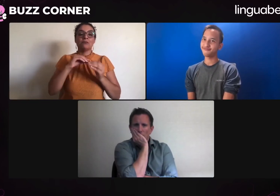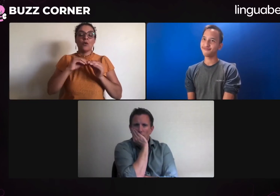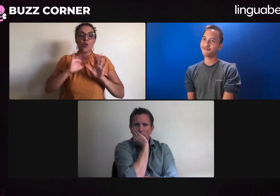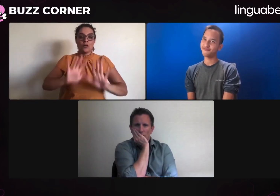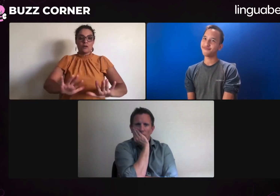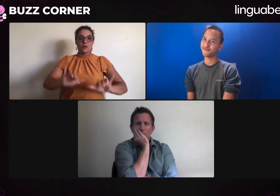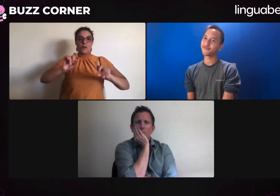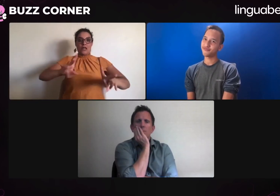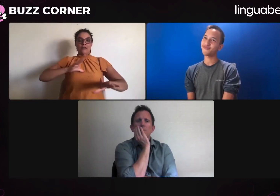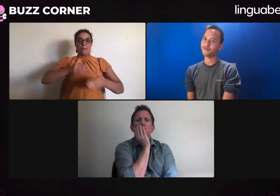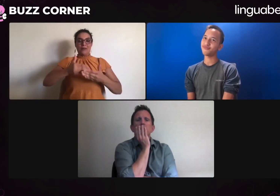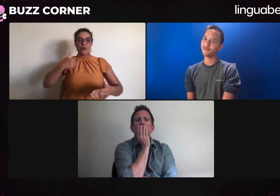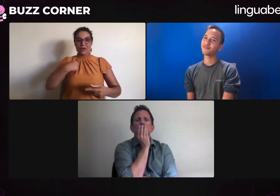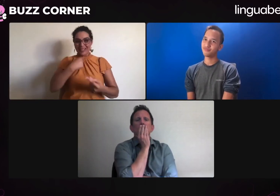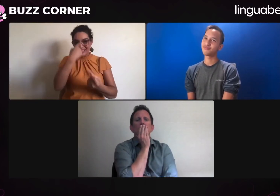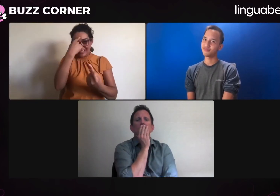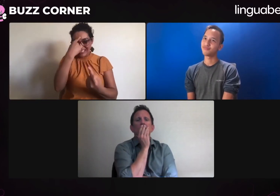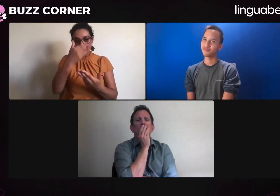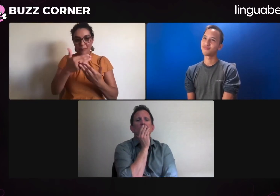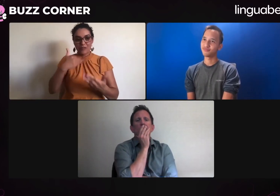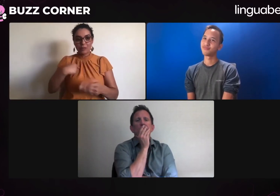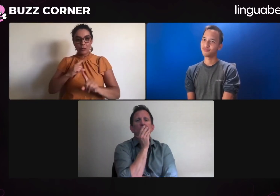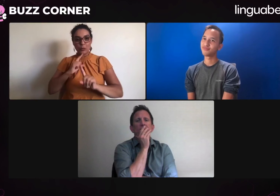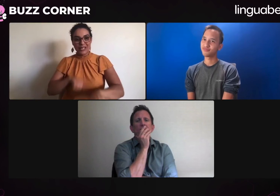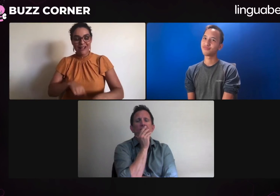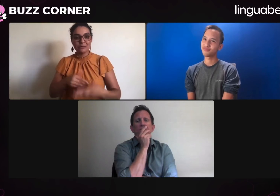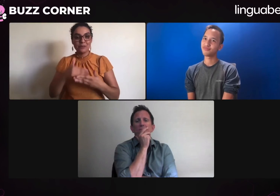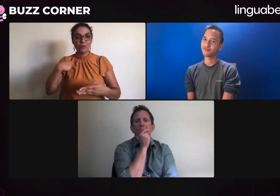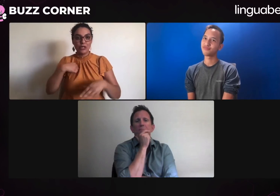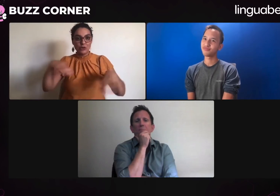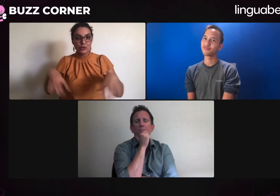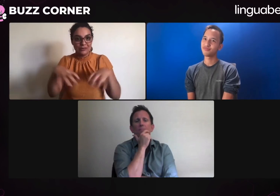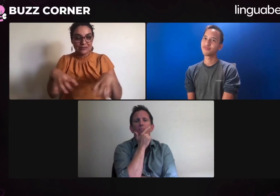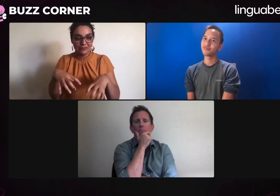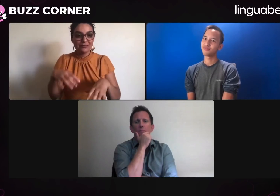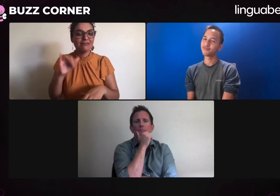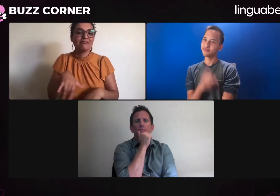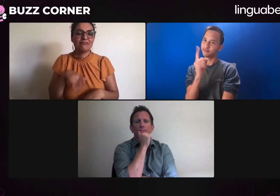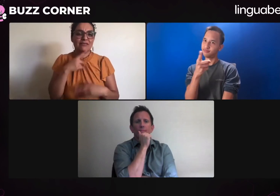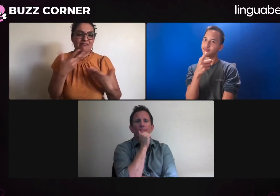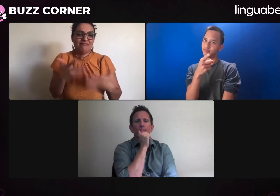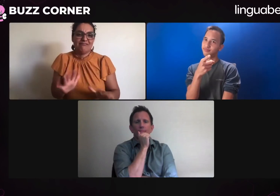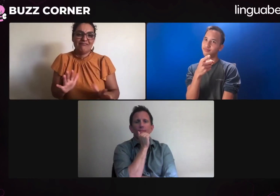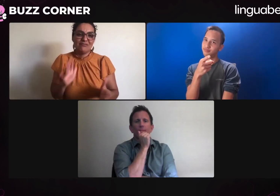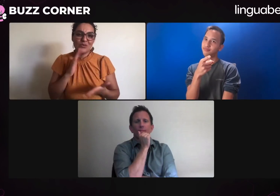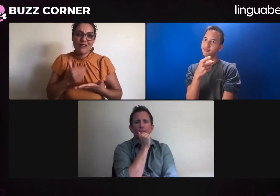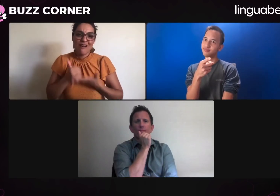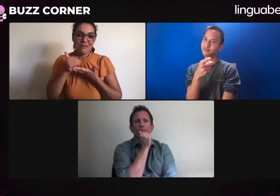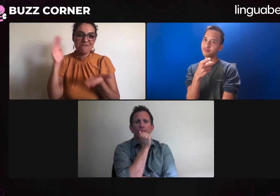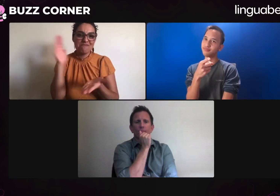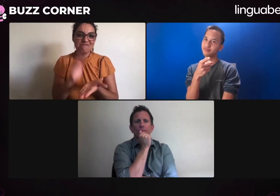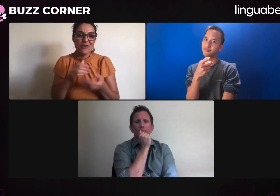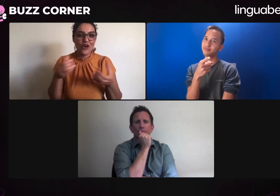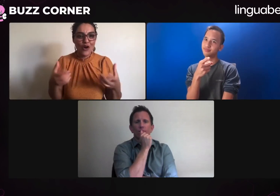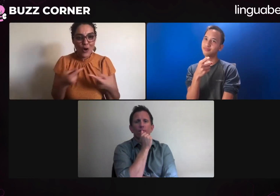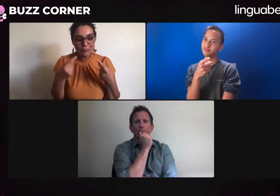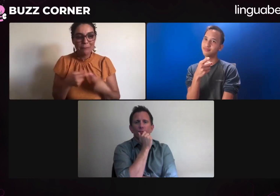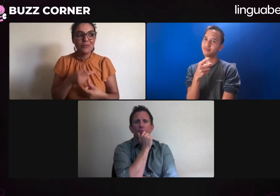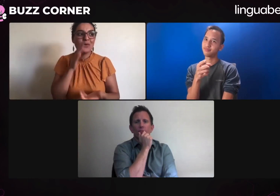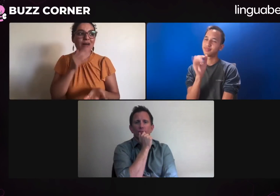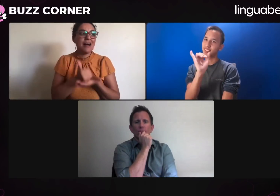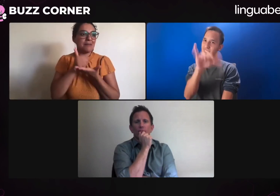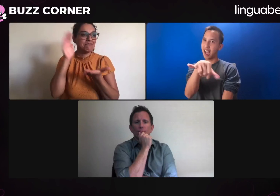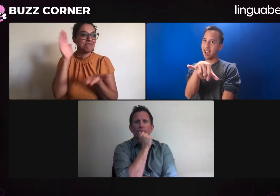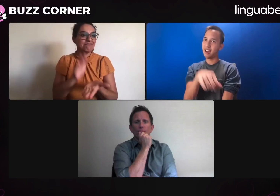our identities, and help us to take a step back and think before we react. Think before we respond or